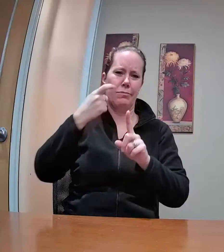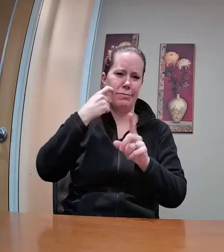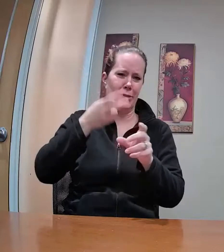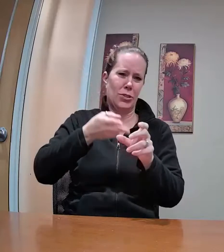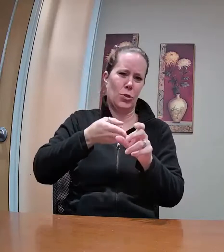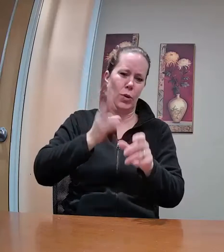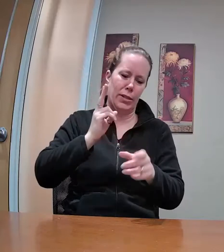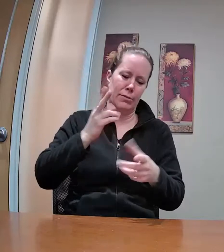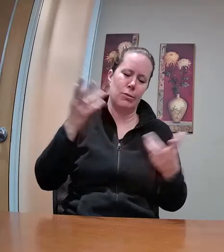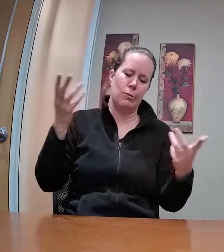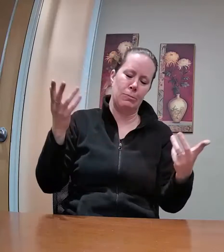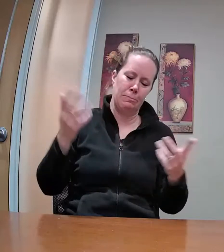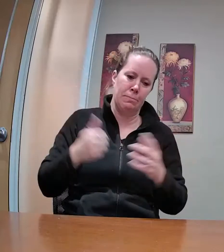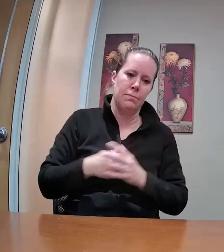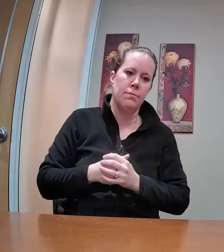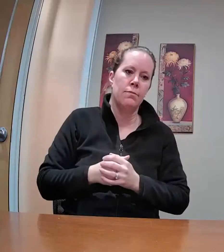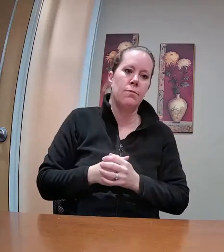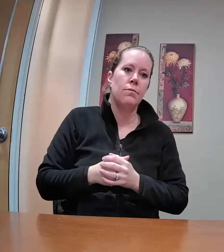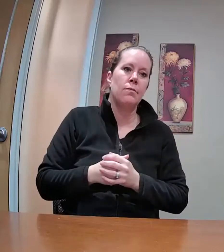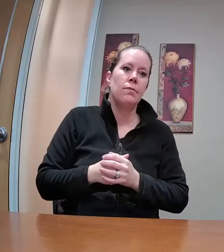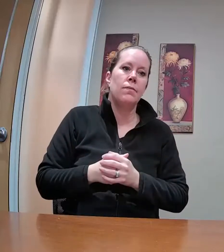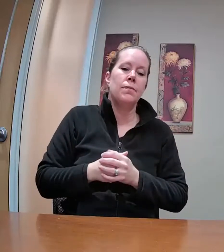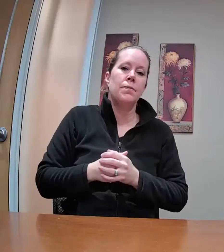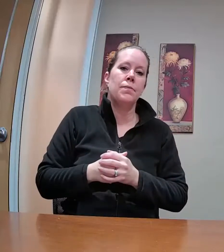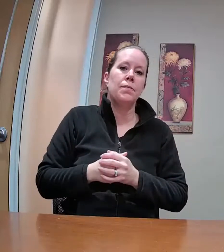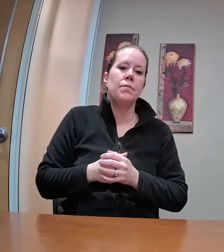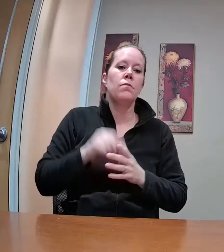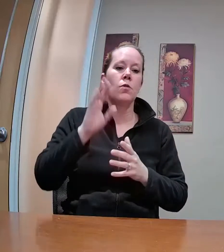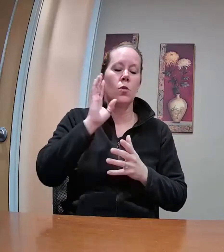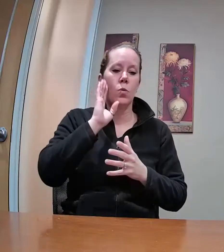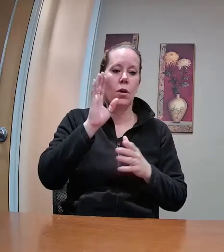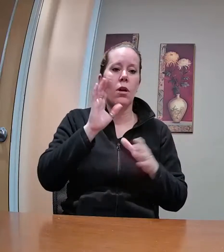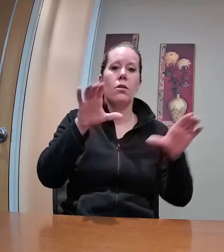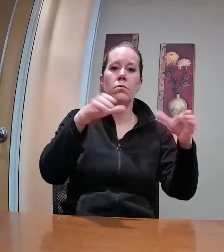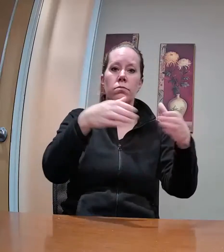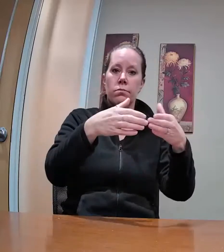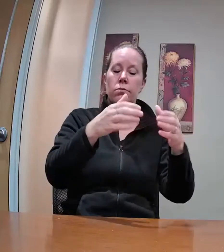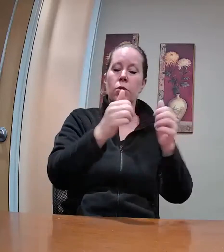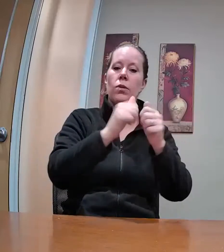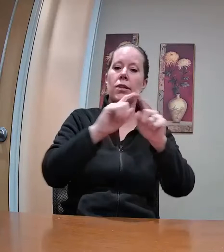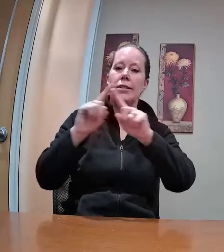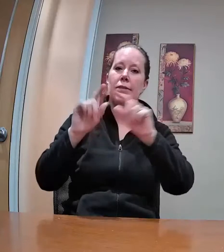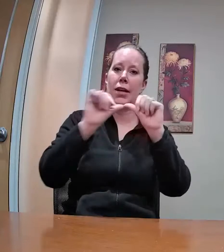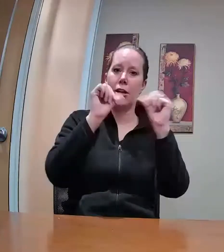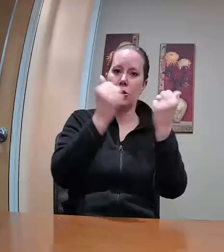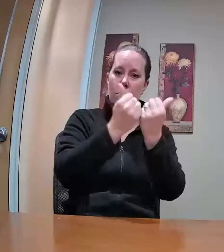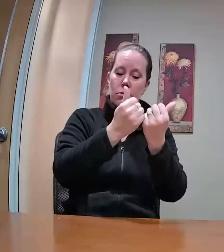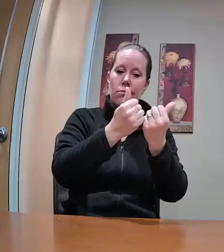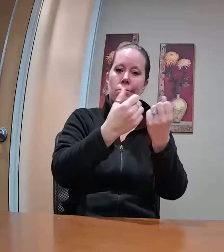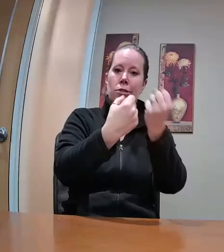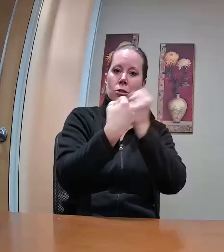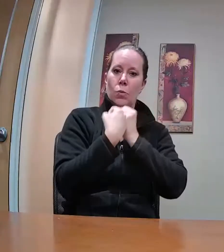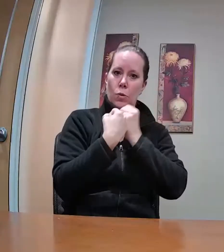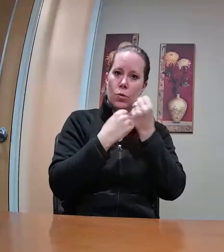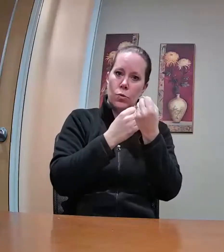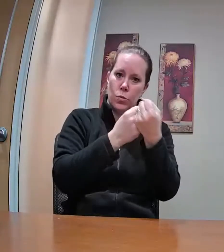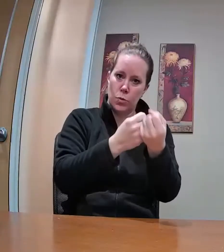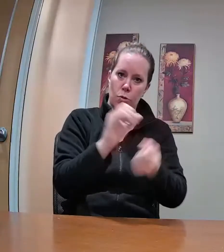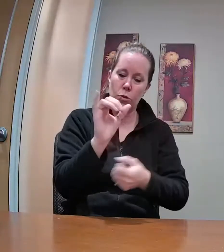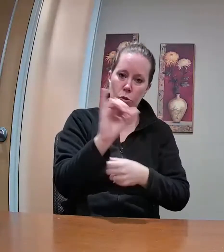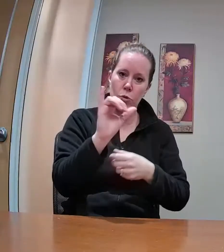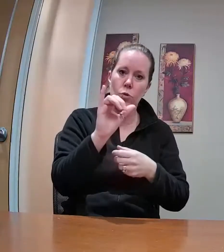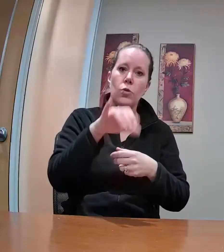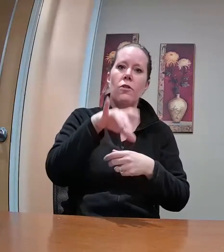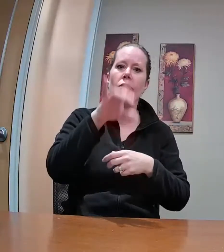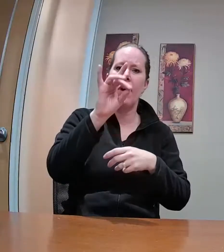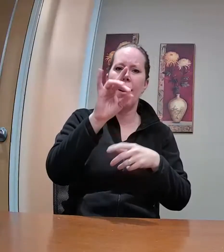So we'll continue to work with the agencies that are helping us find these